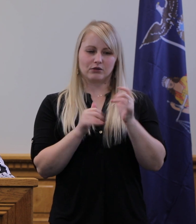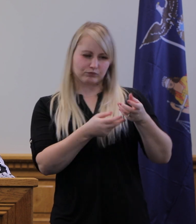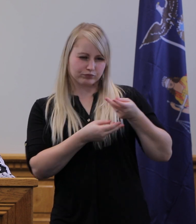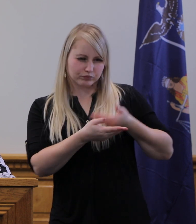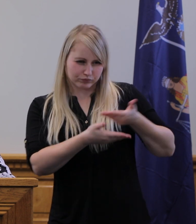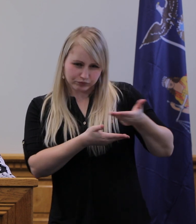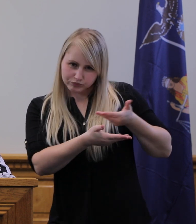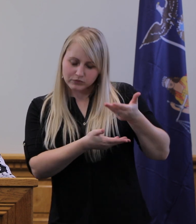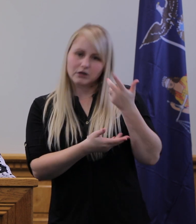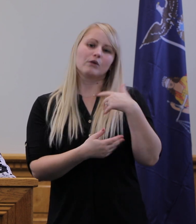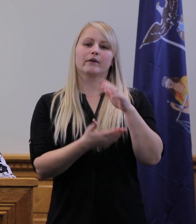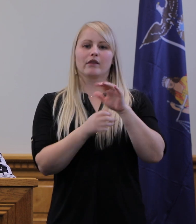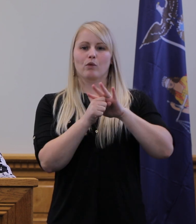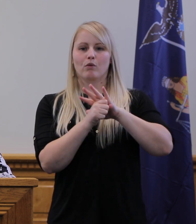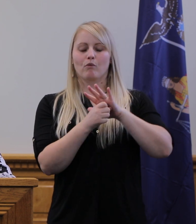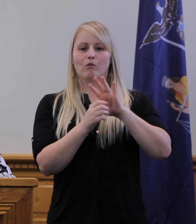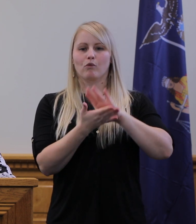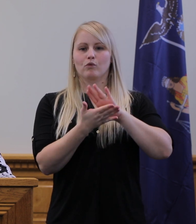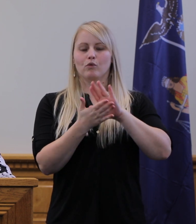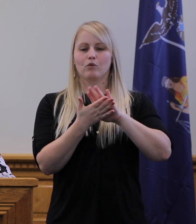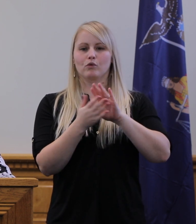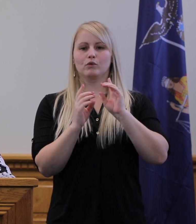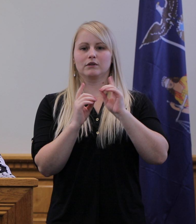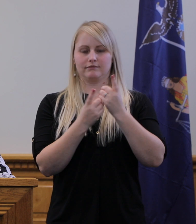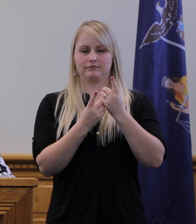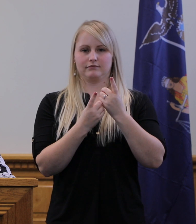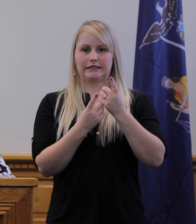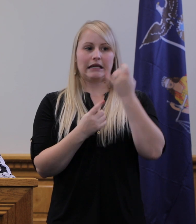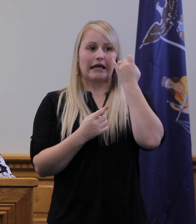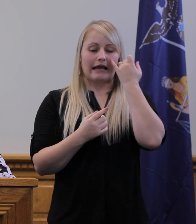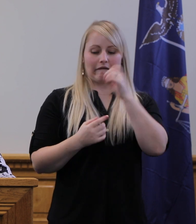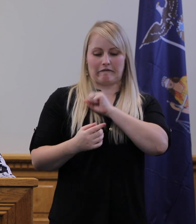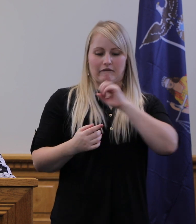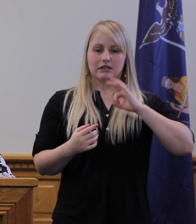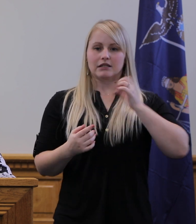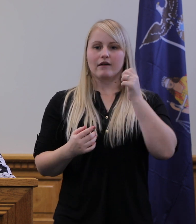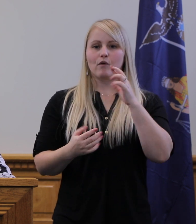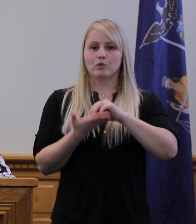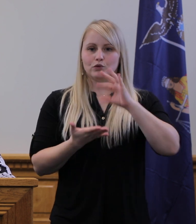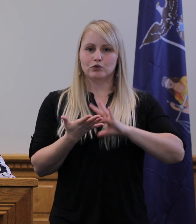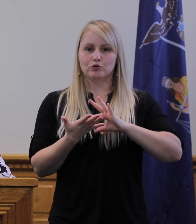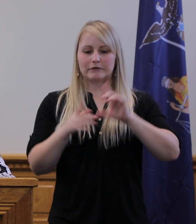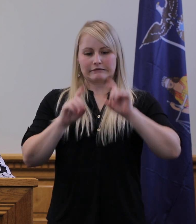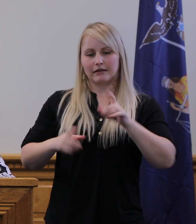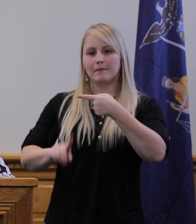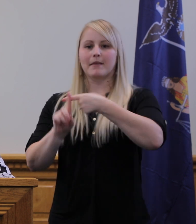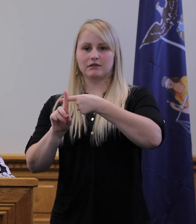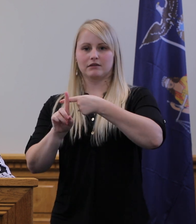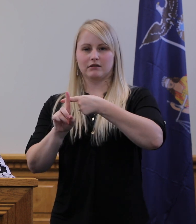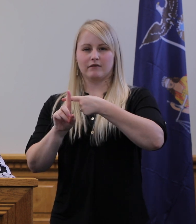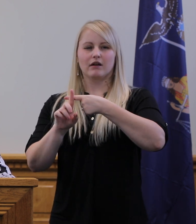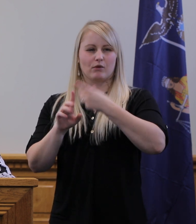basis. When a staff member or student tests positive for COVID-19, we implement contact tracing